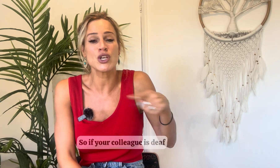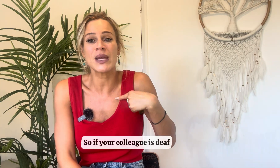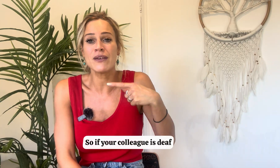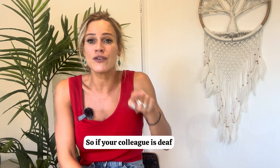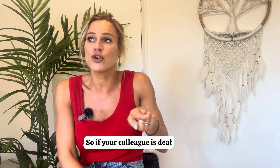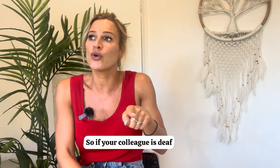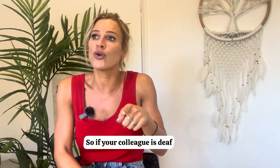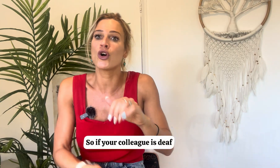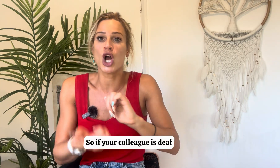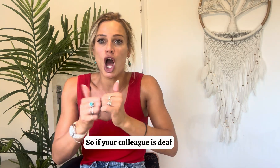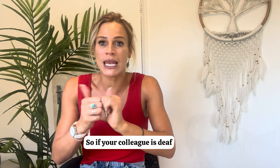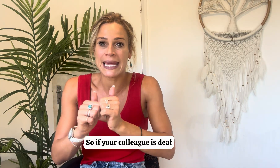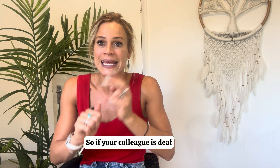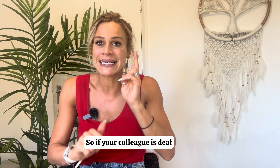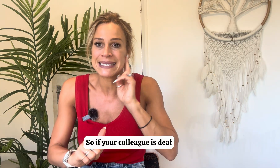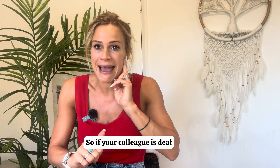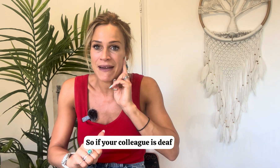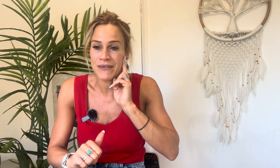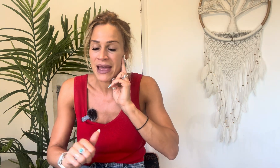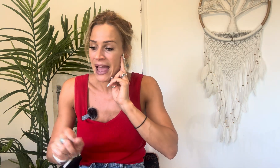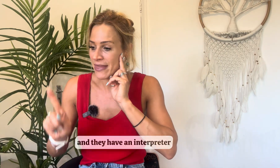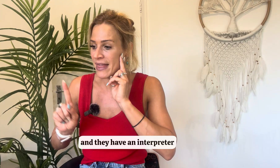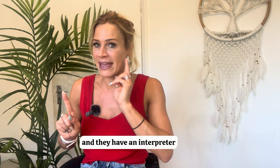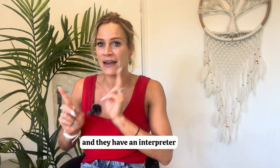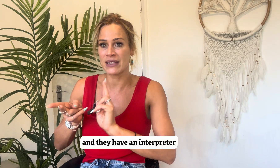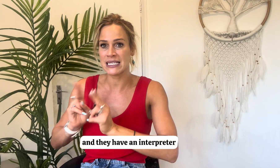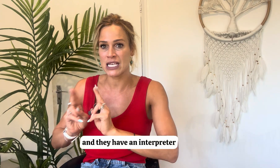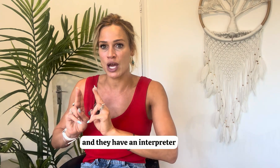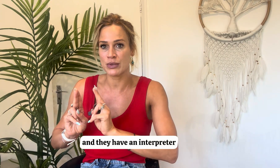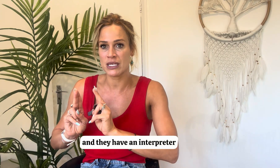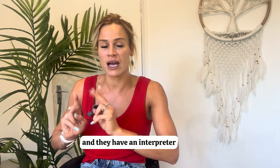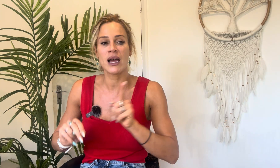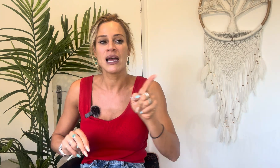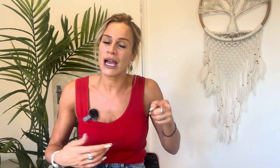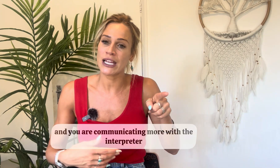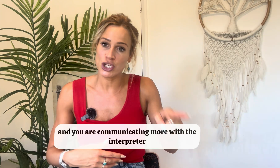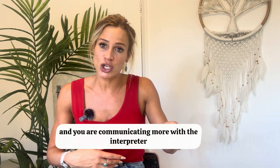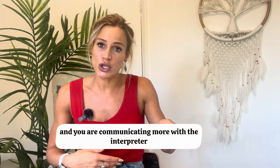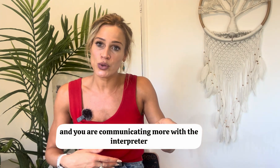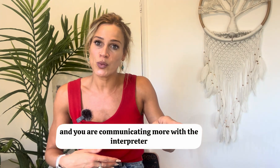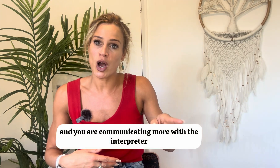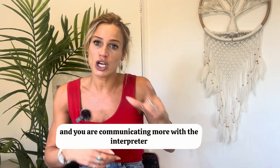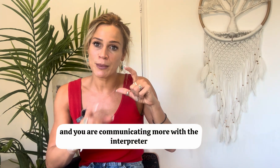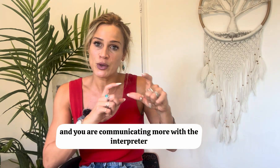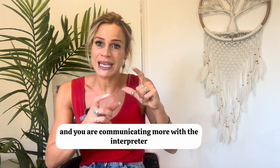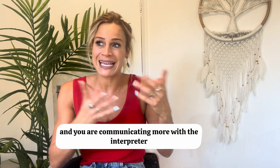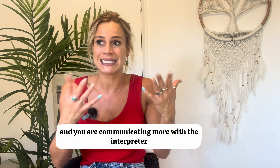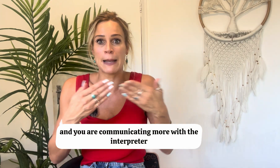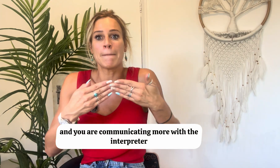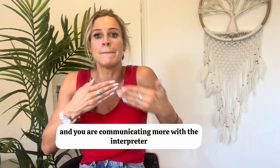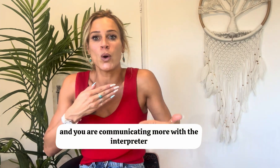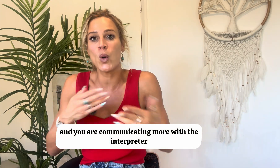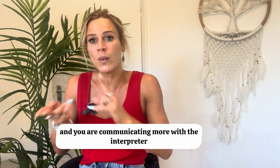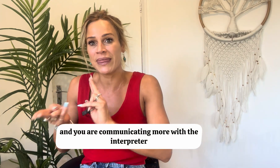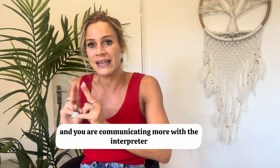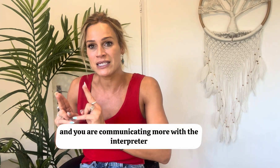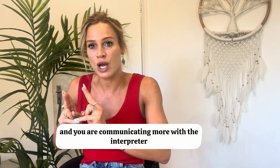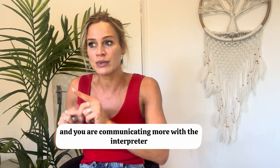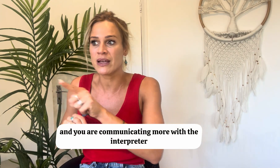if your colleague is deaf and they have an interpreter and you are communicating more with the interpreter